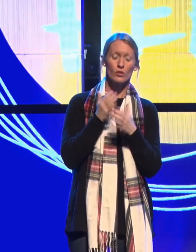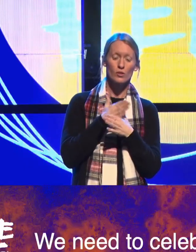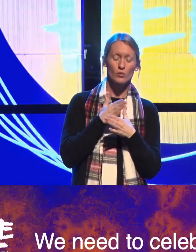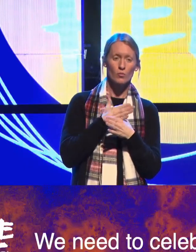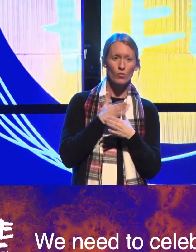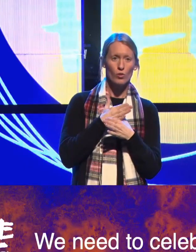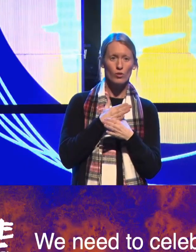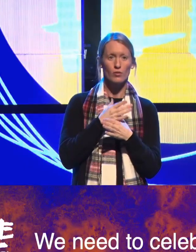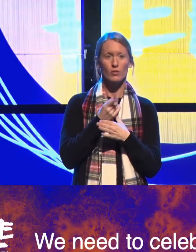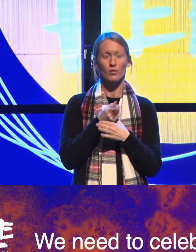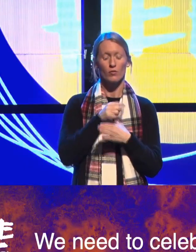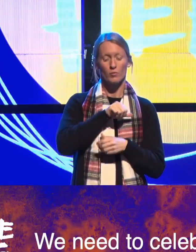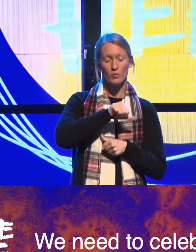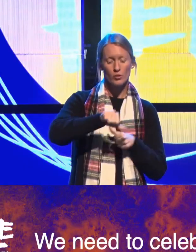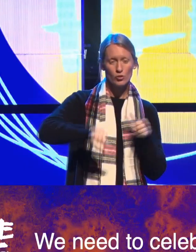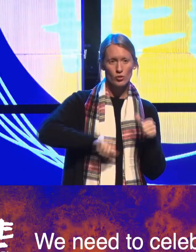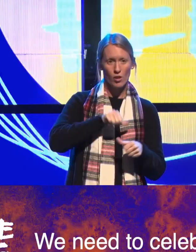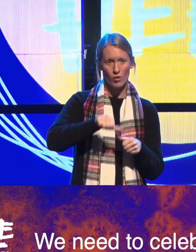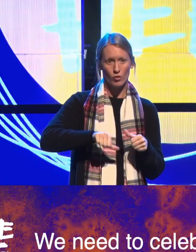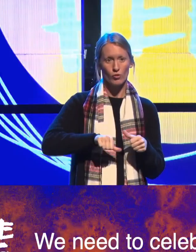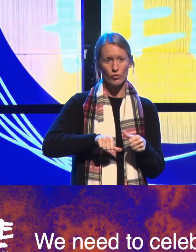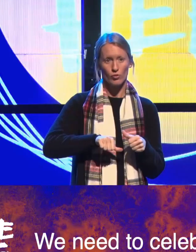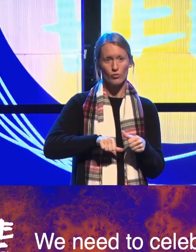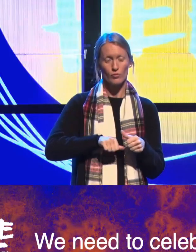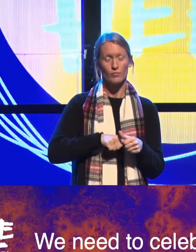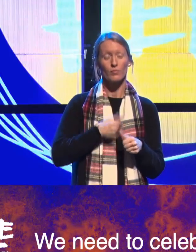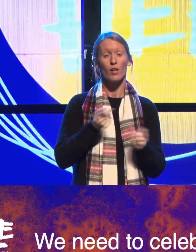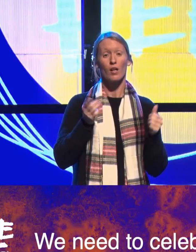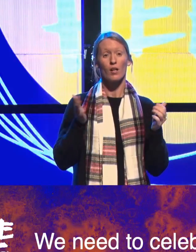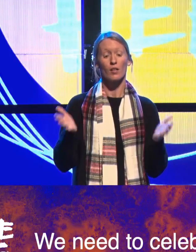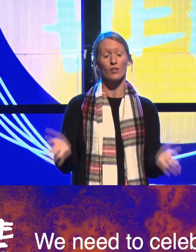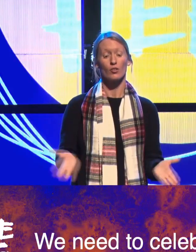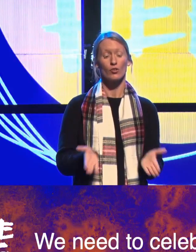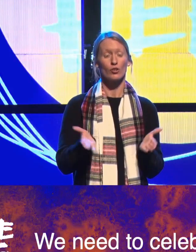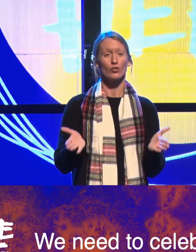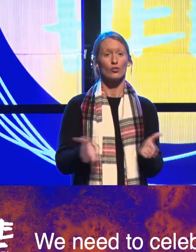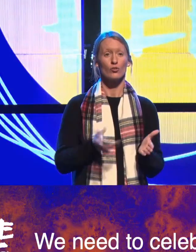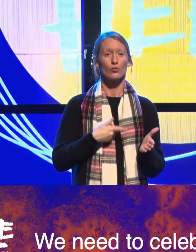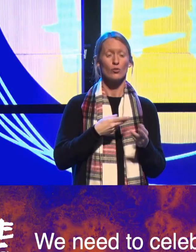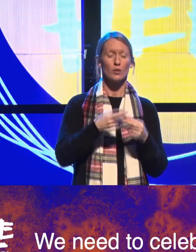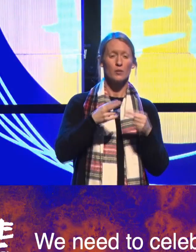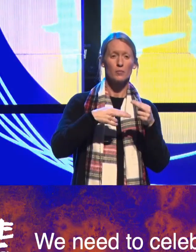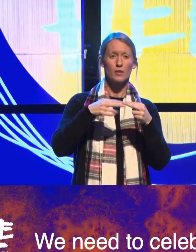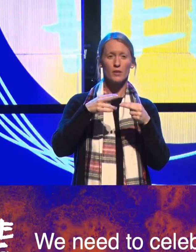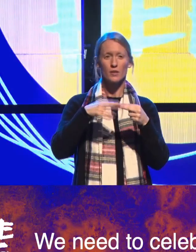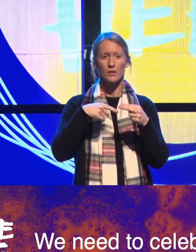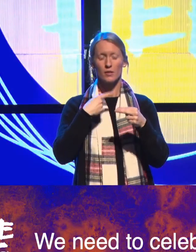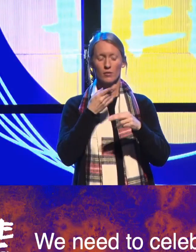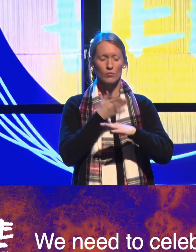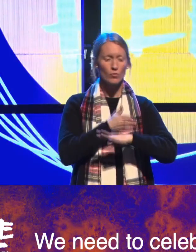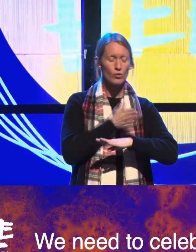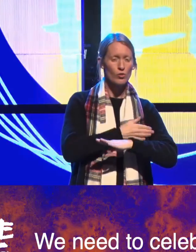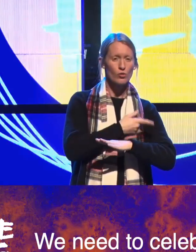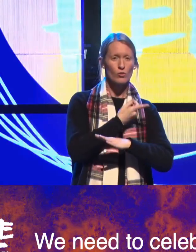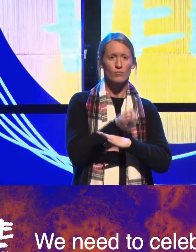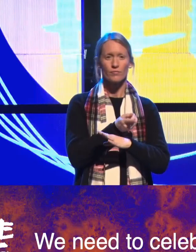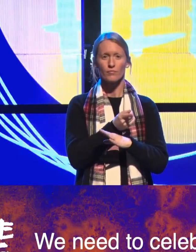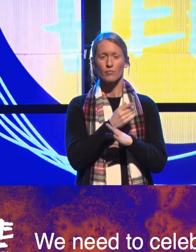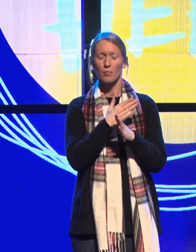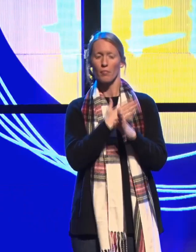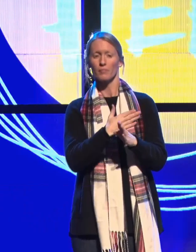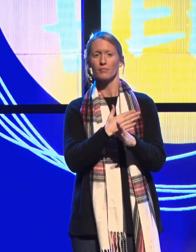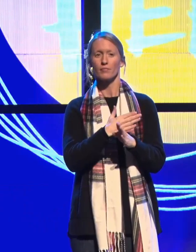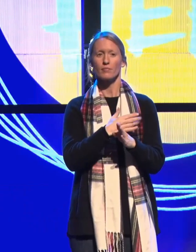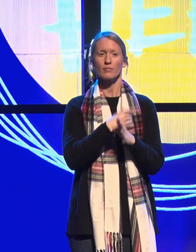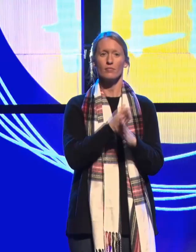one another in this arena. And I want to encourage you, as you're building your tower, as you're tying up that strong man, as you're working this,